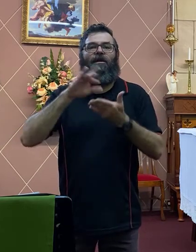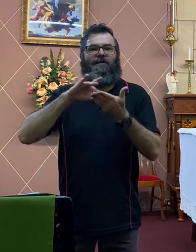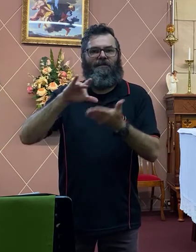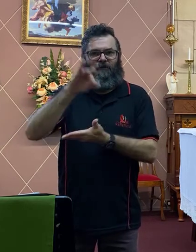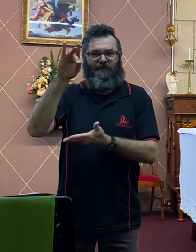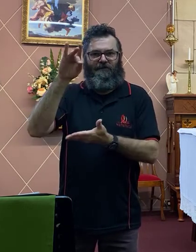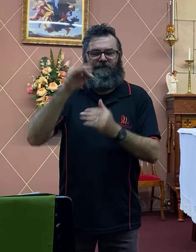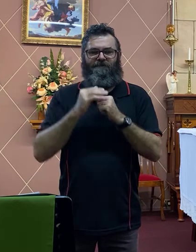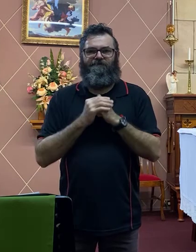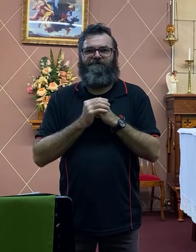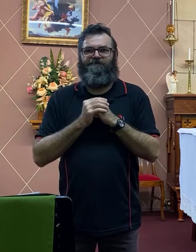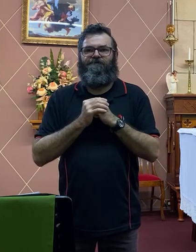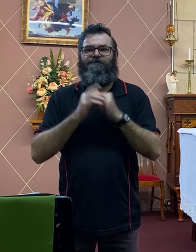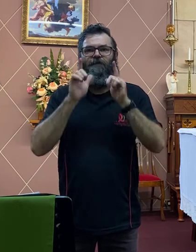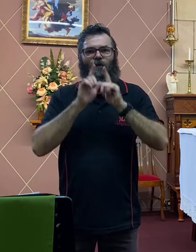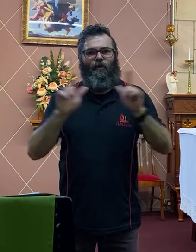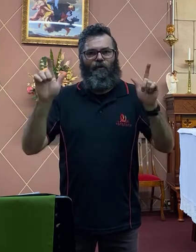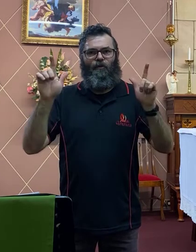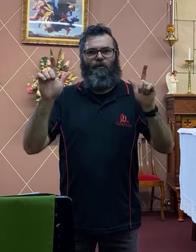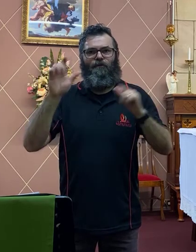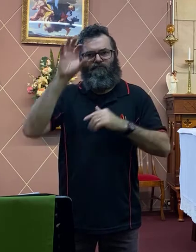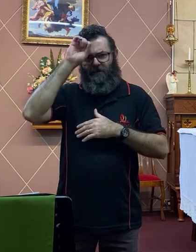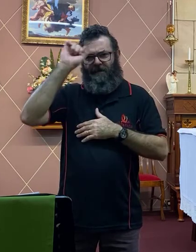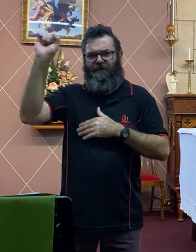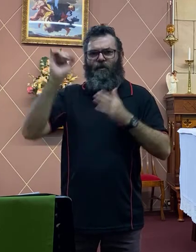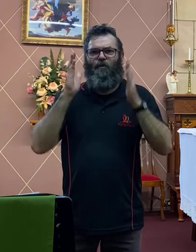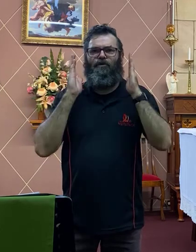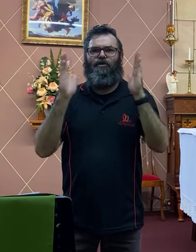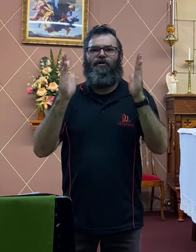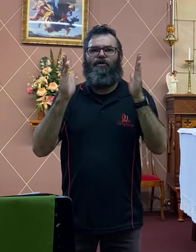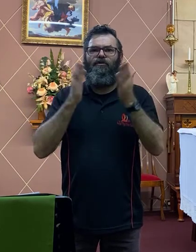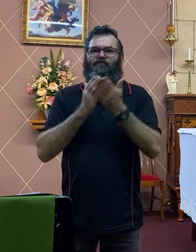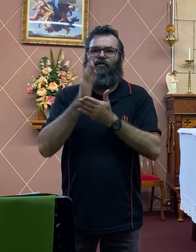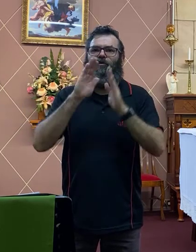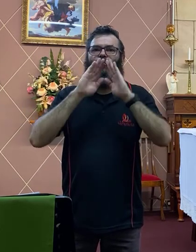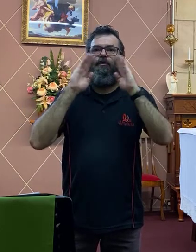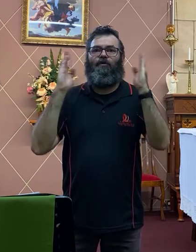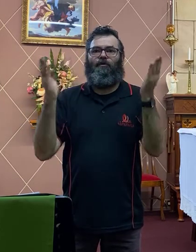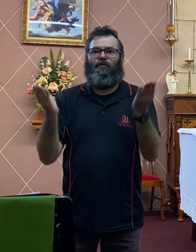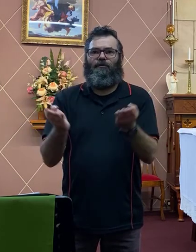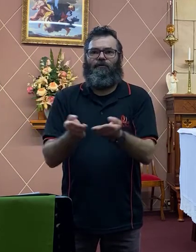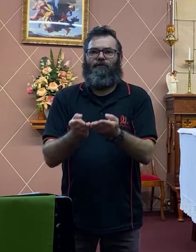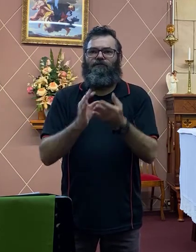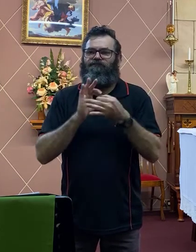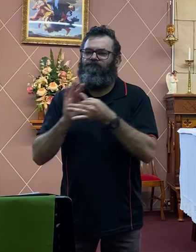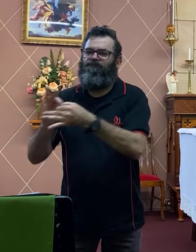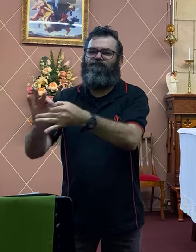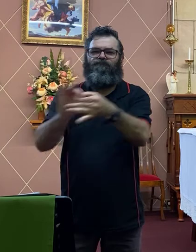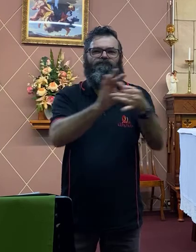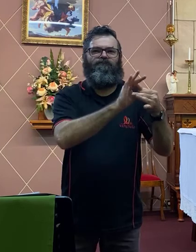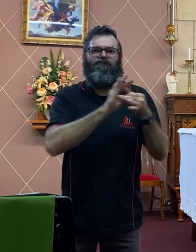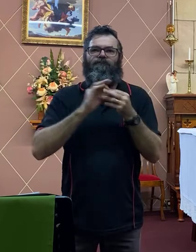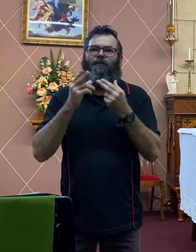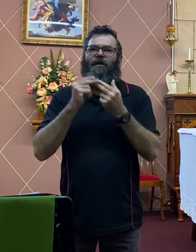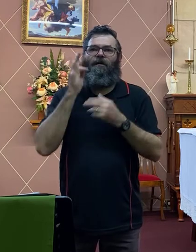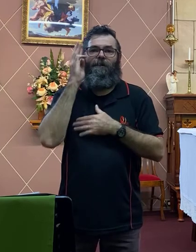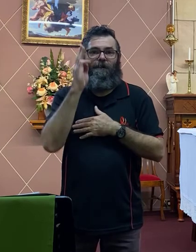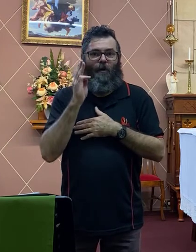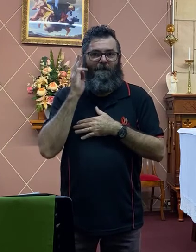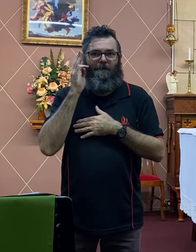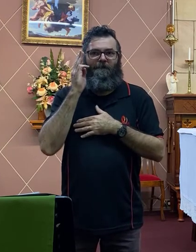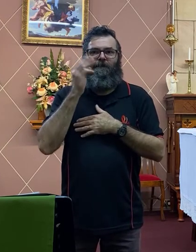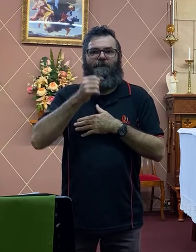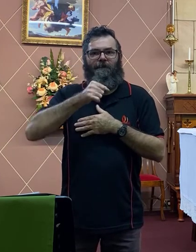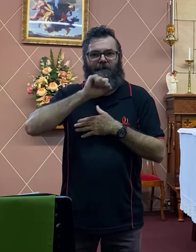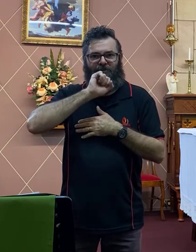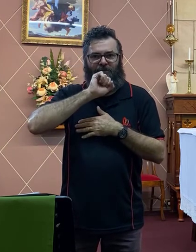your church spread throughout the world, and bring her to the fullness of charity, together with Francis our Pope and Anthony our Bishop,